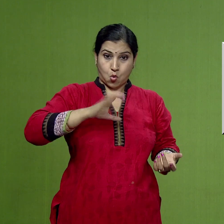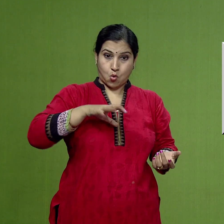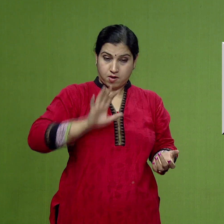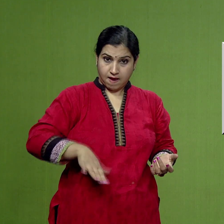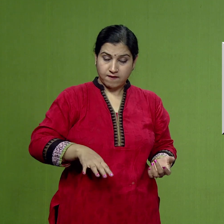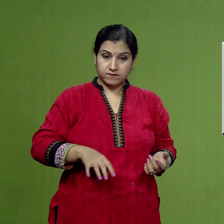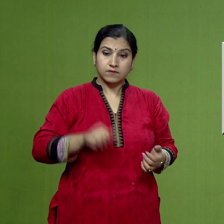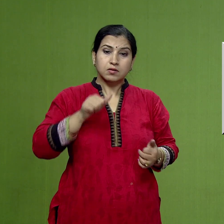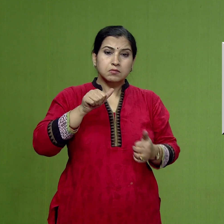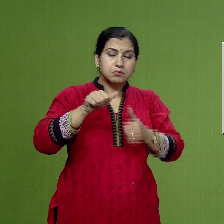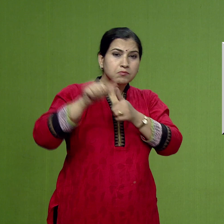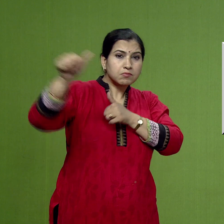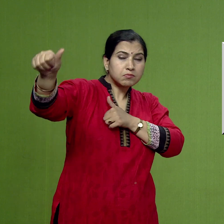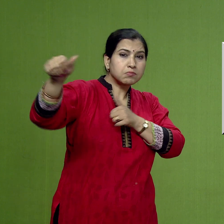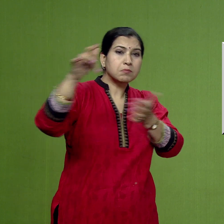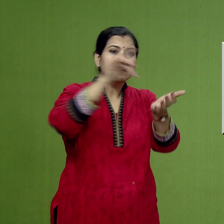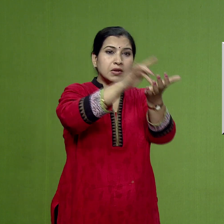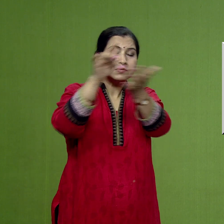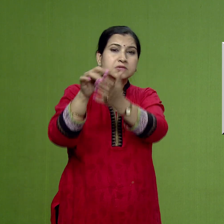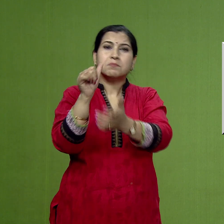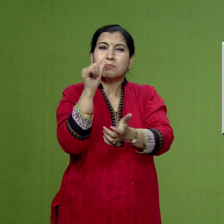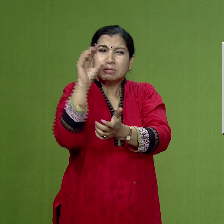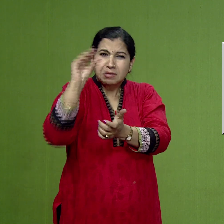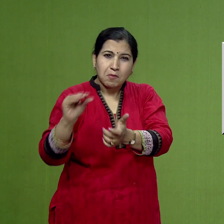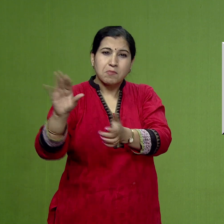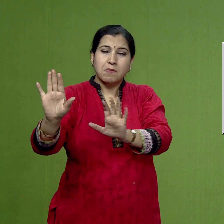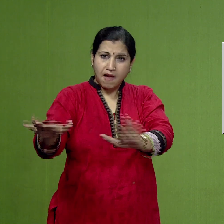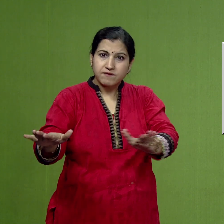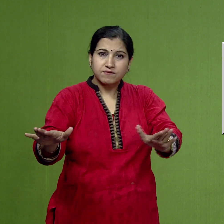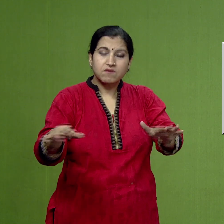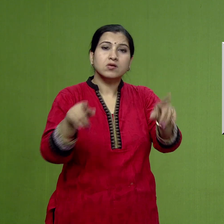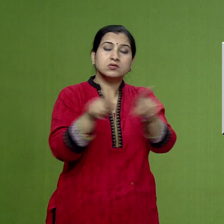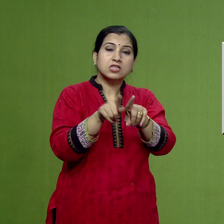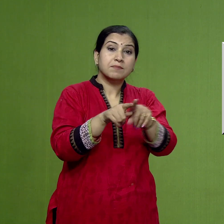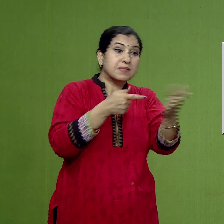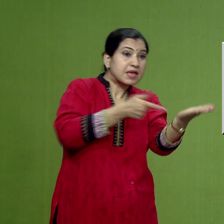have very less water available for drinking and for agriculture.